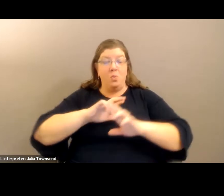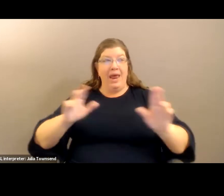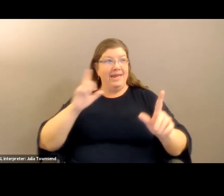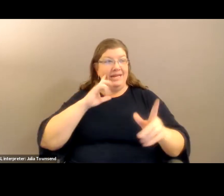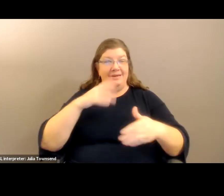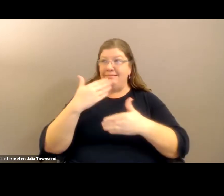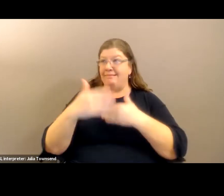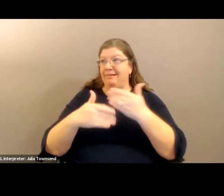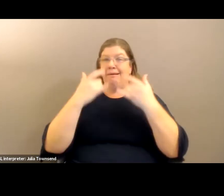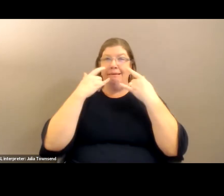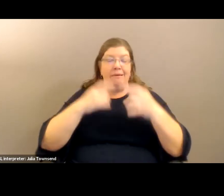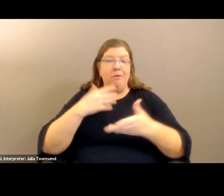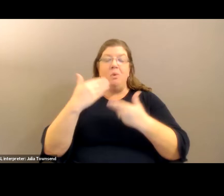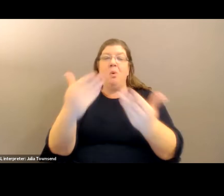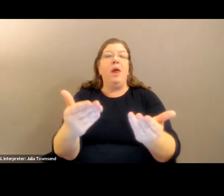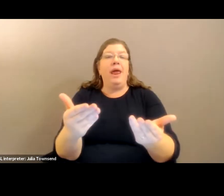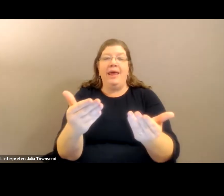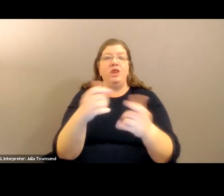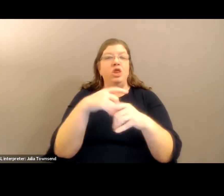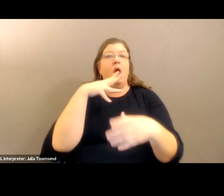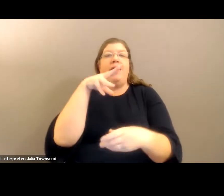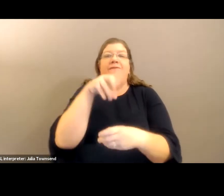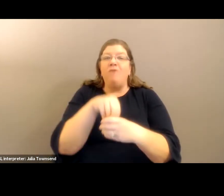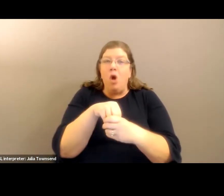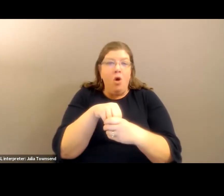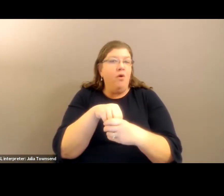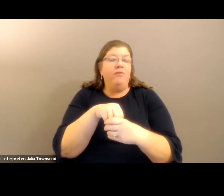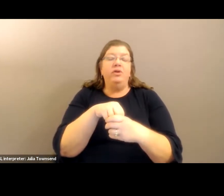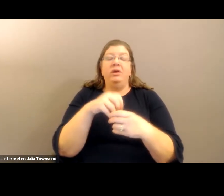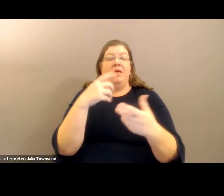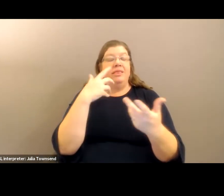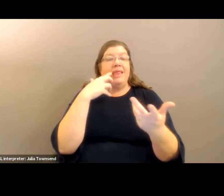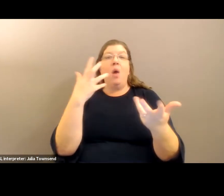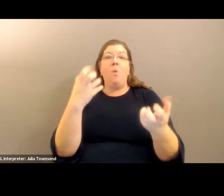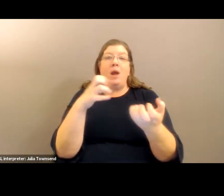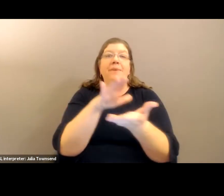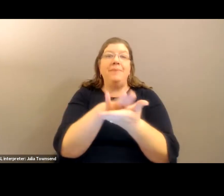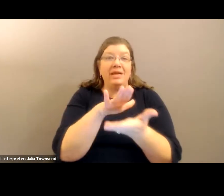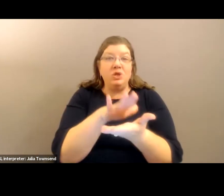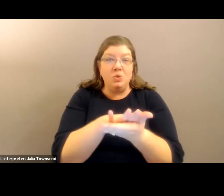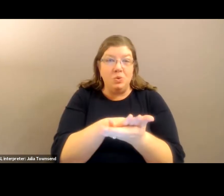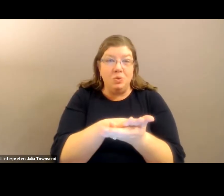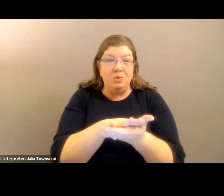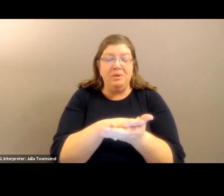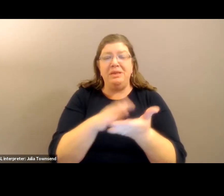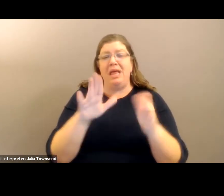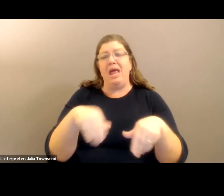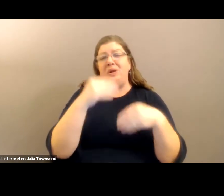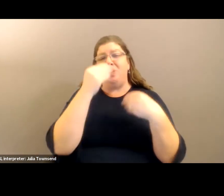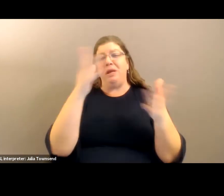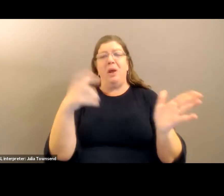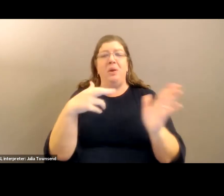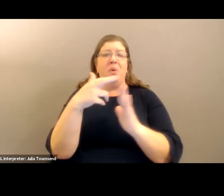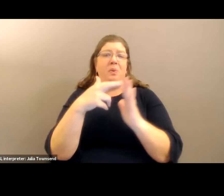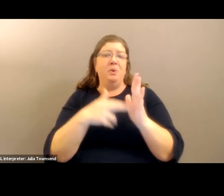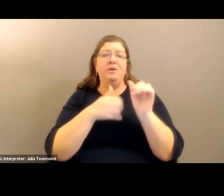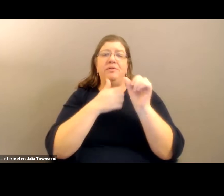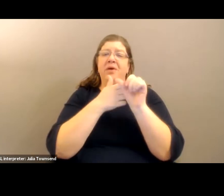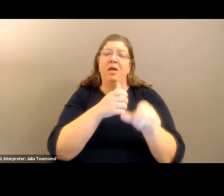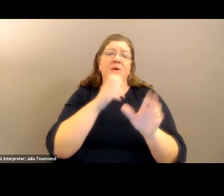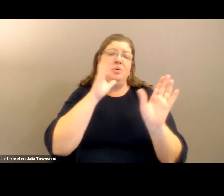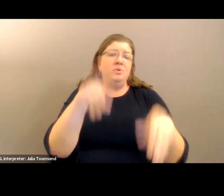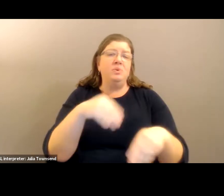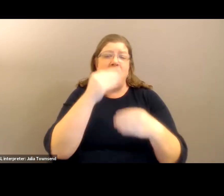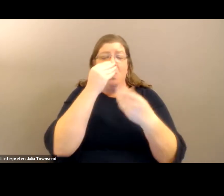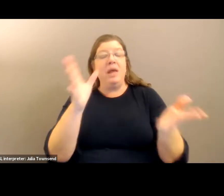go, we're moving. So they're there, they're involved in it, and they want to be at school, and they're following whatever the rules they need to do in order to do so. So I want